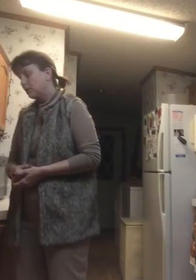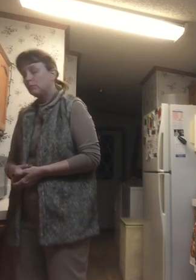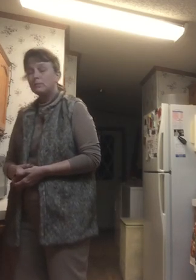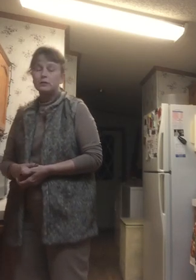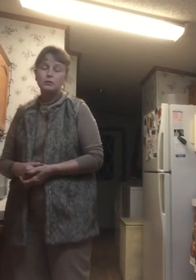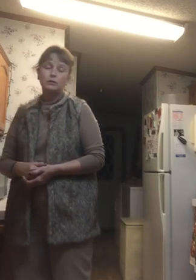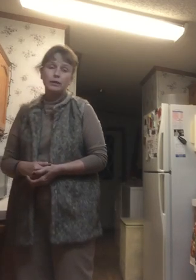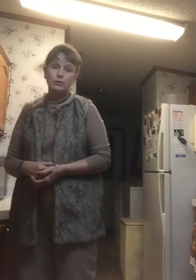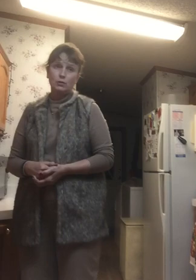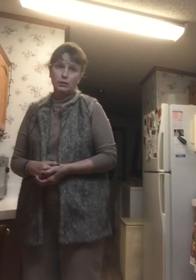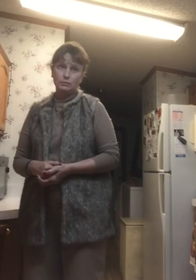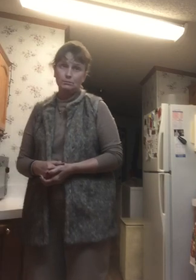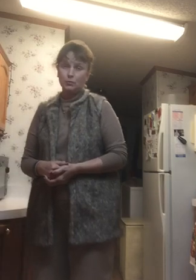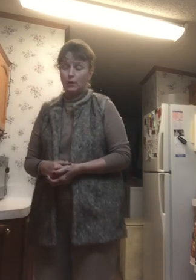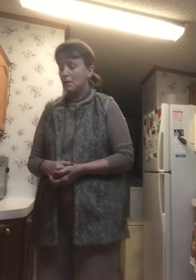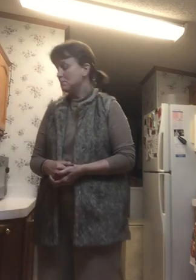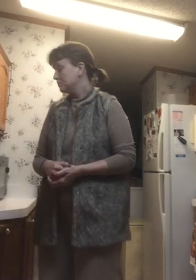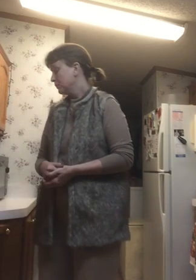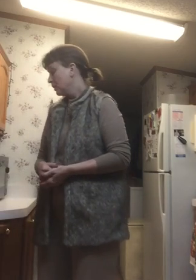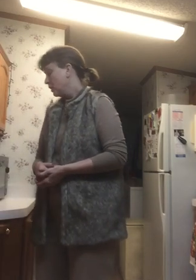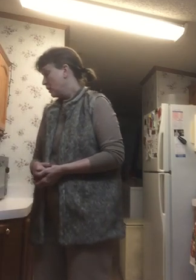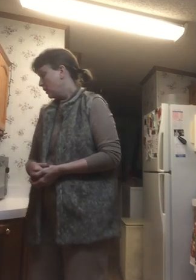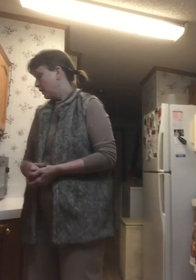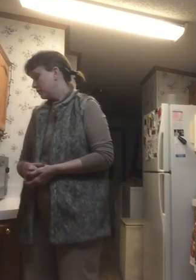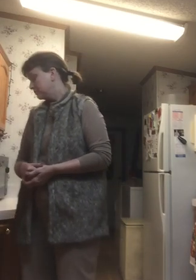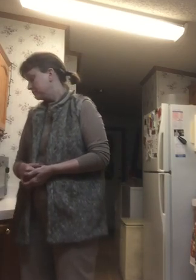but we may do it later on. Okay?